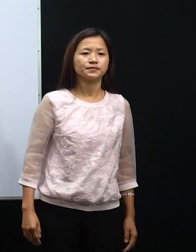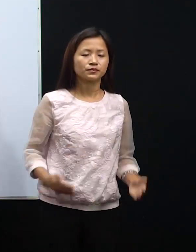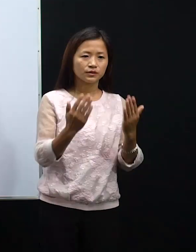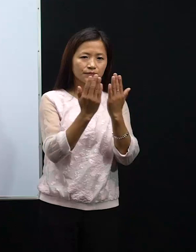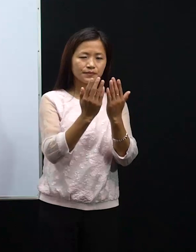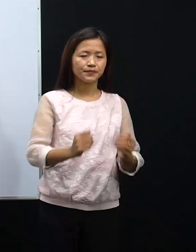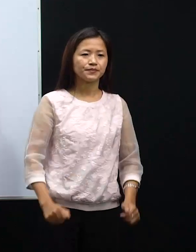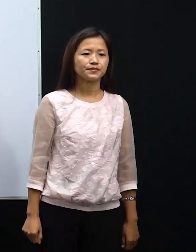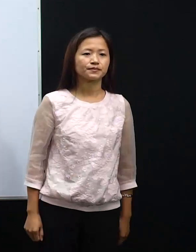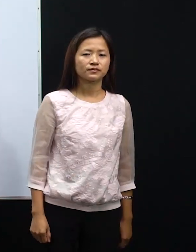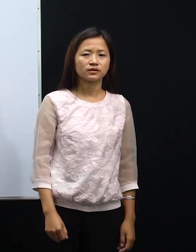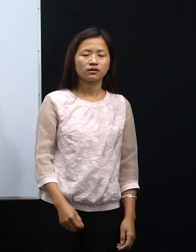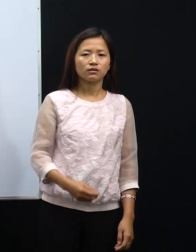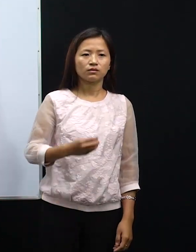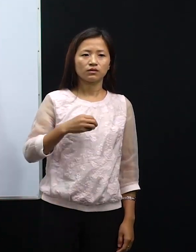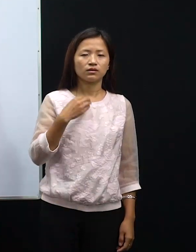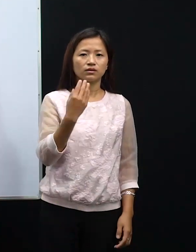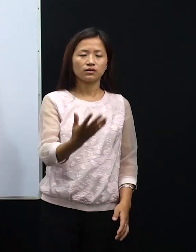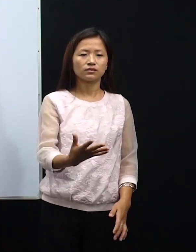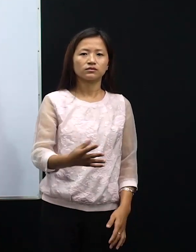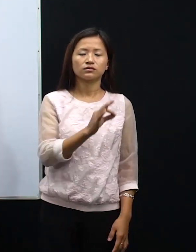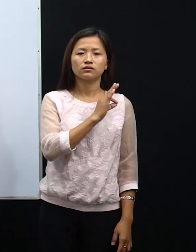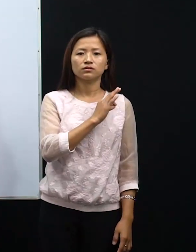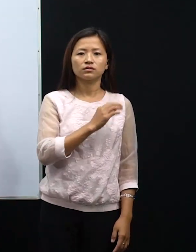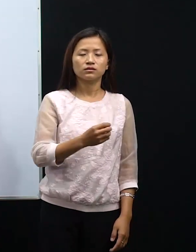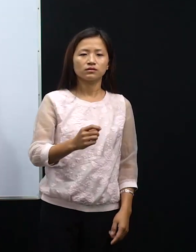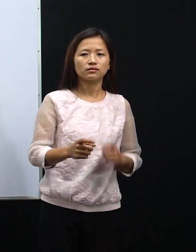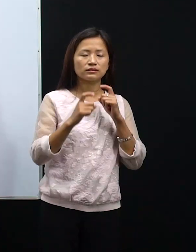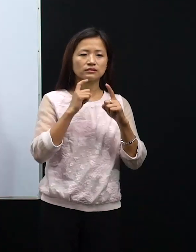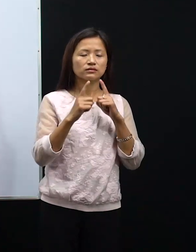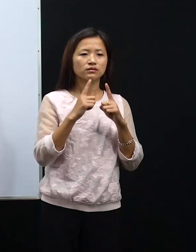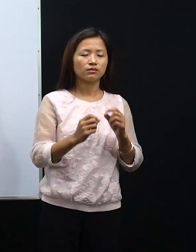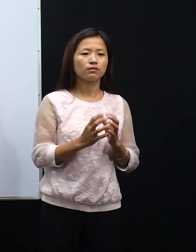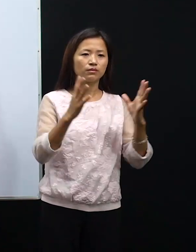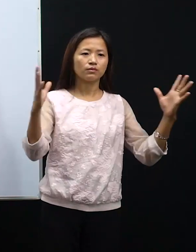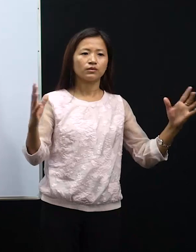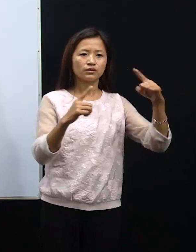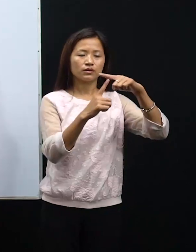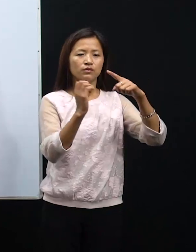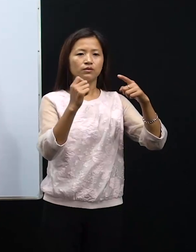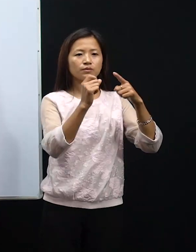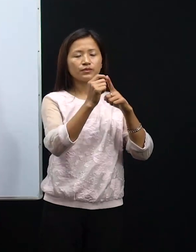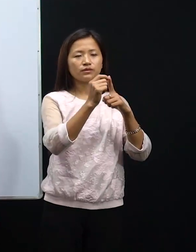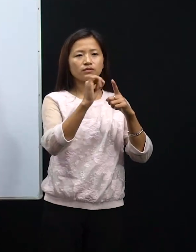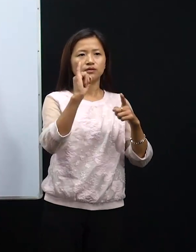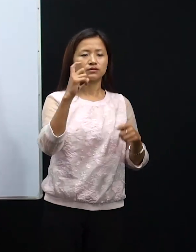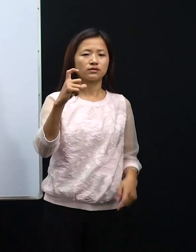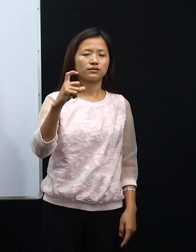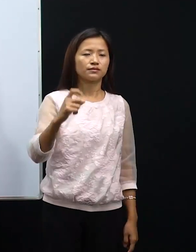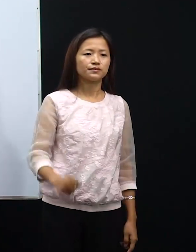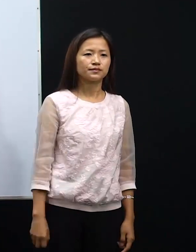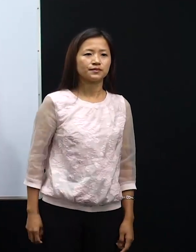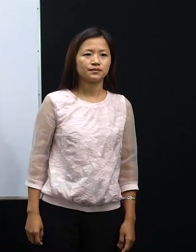go on, I would like to share we'd like to discuss some more topics. So let's look at the next